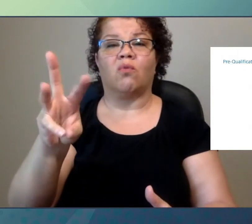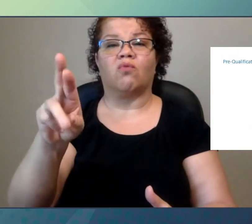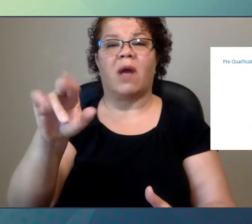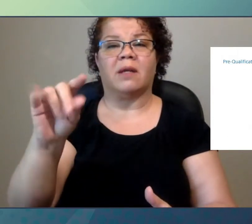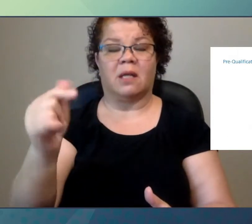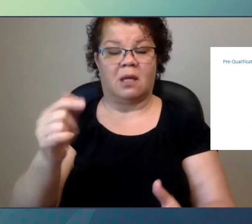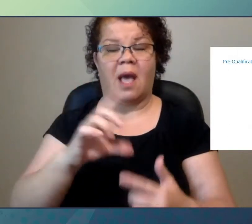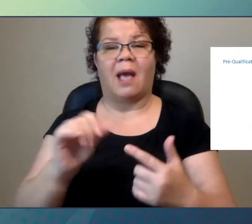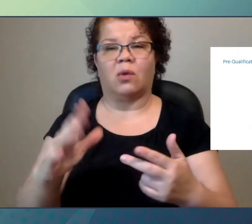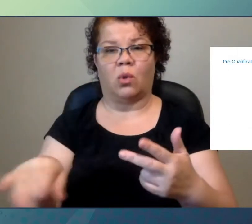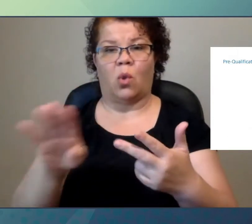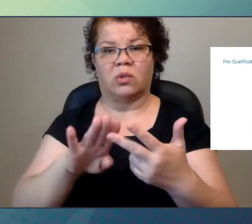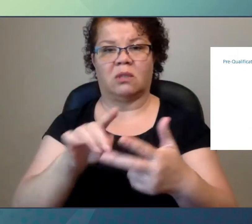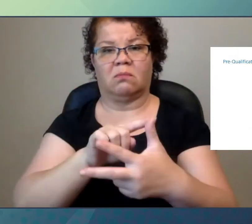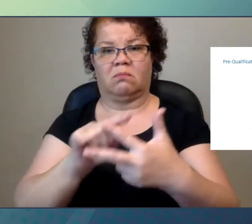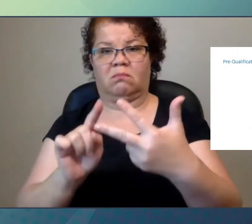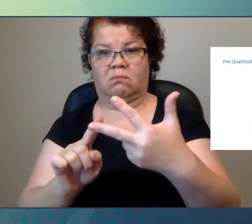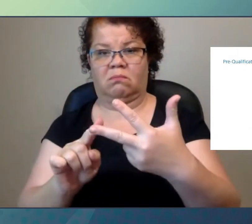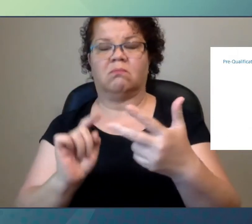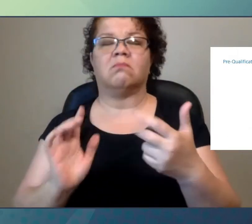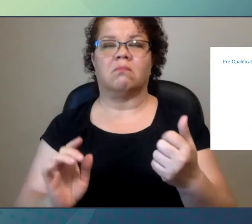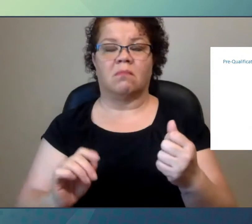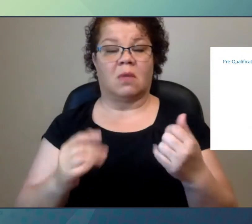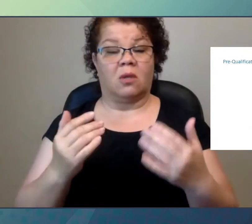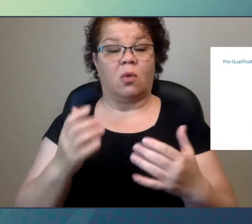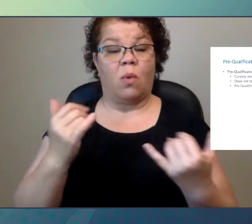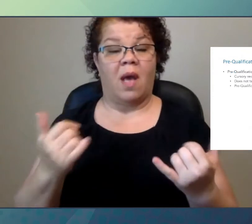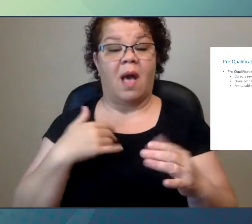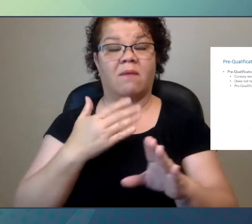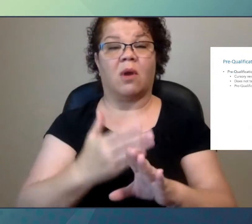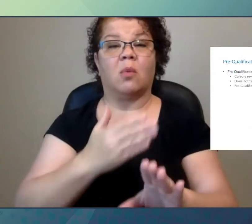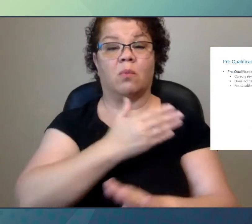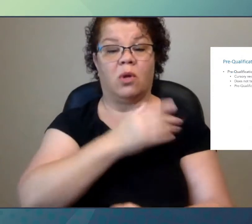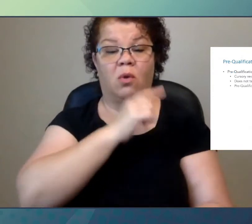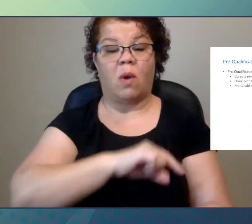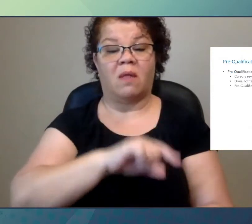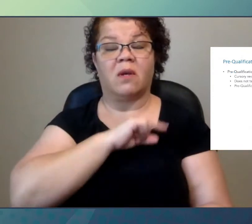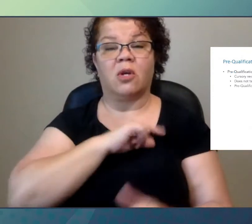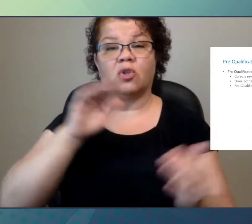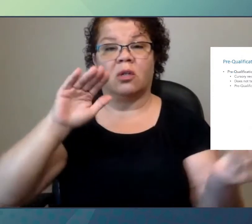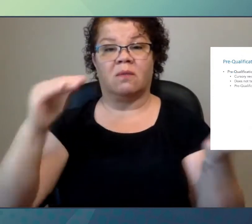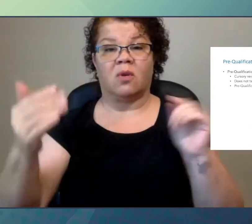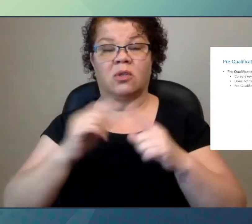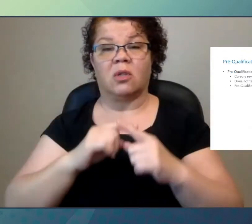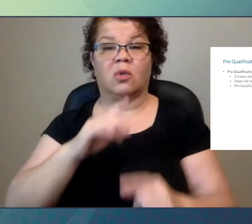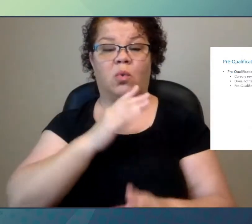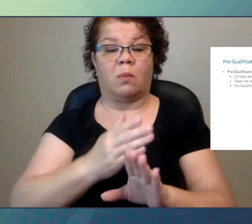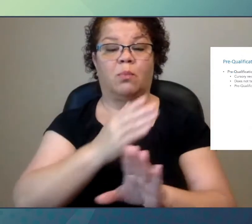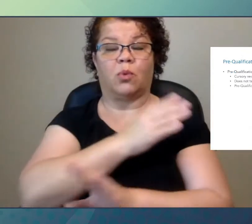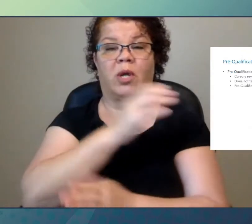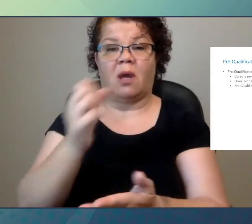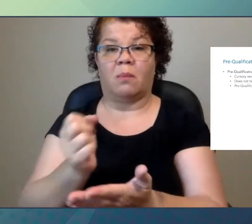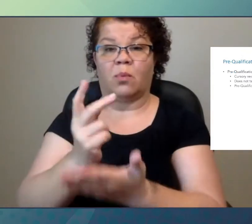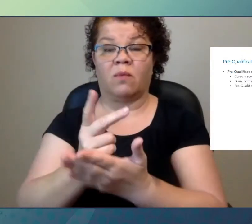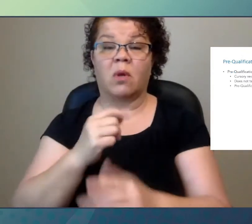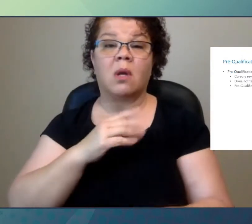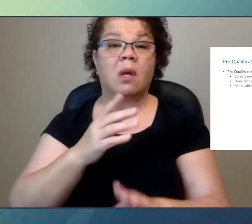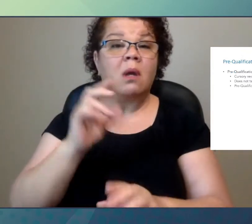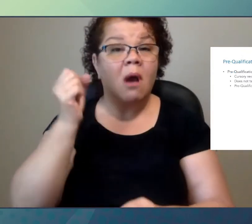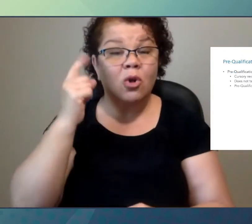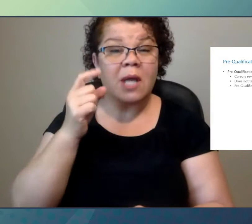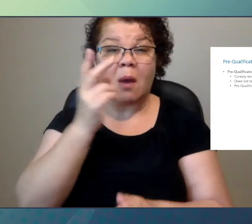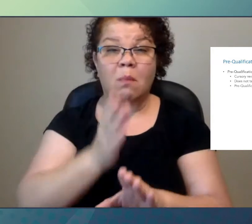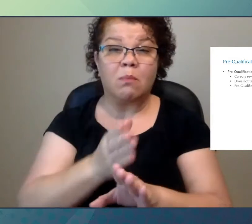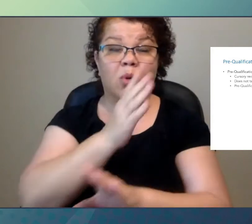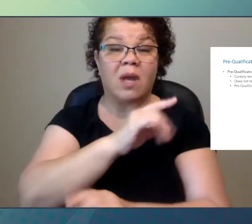the first term that we have is a pre-qualification versus a pre-approval. A pre-qualification is a